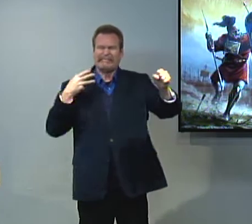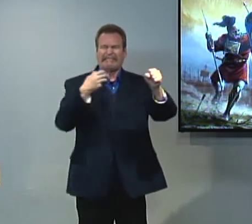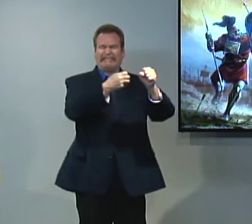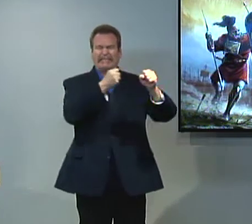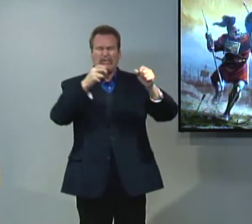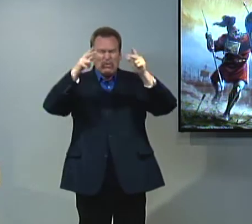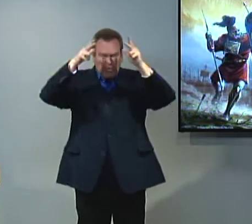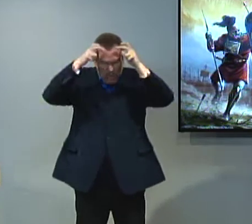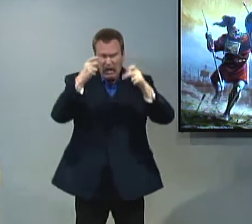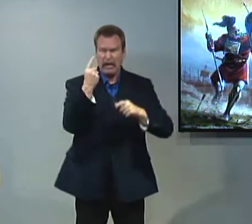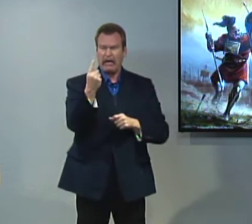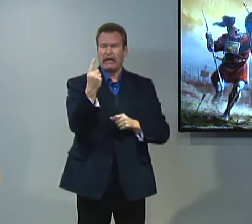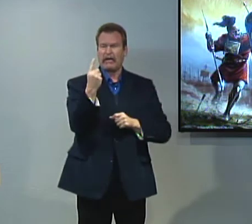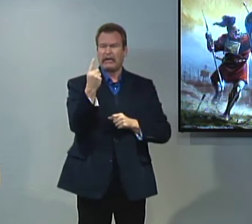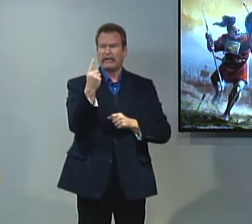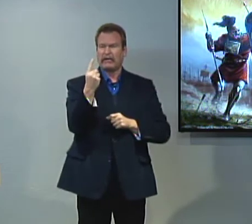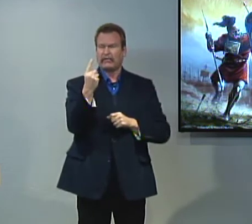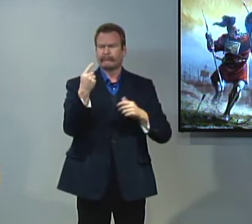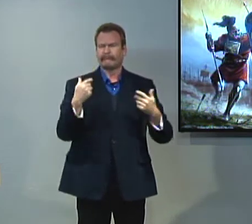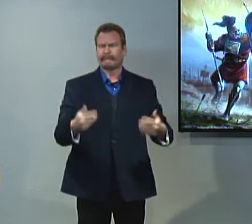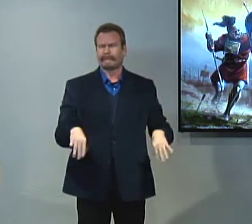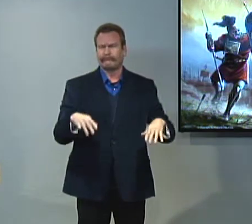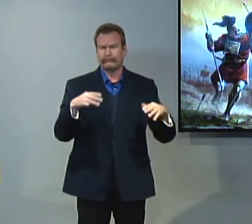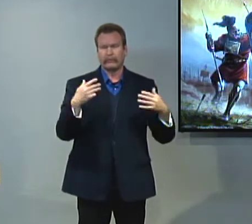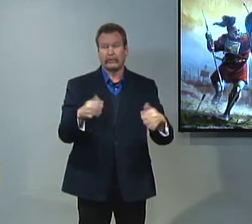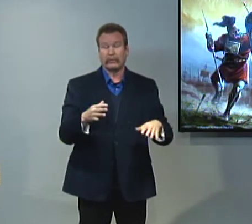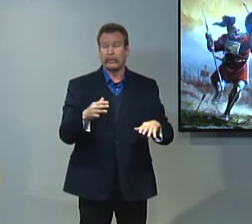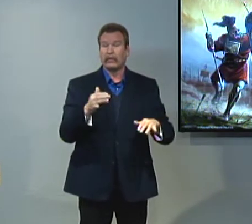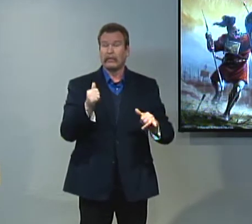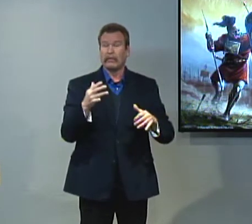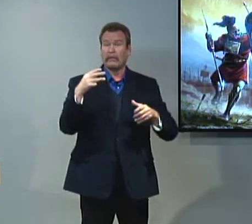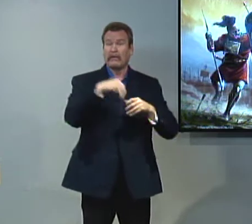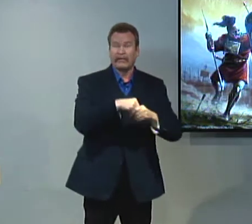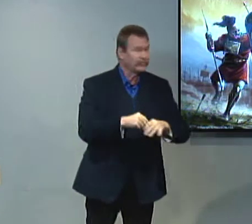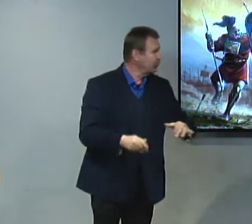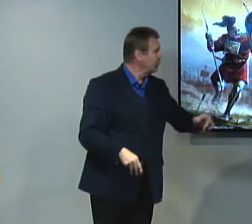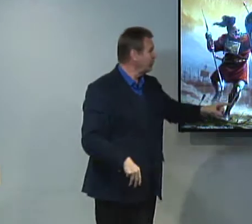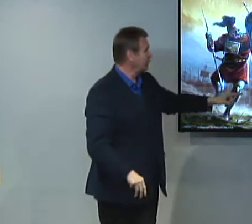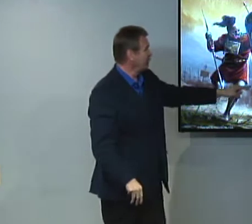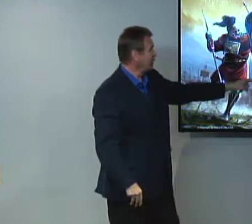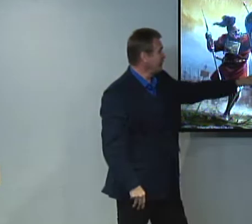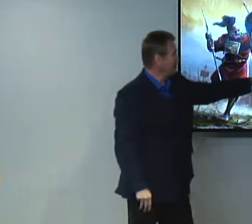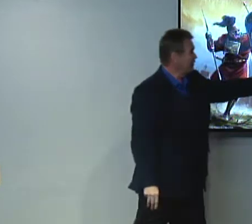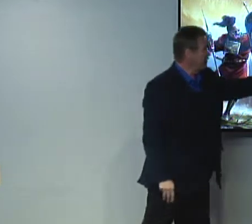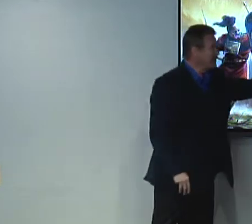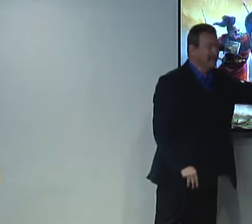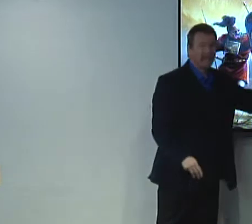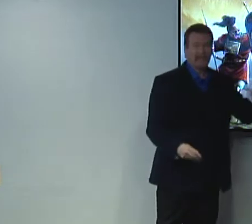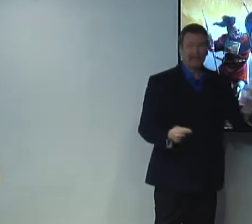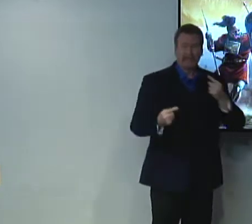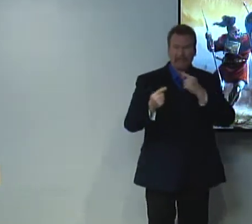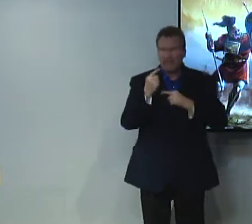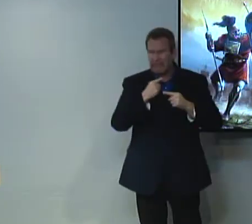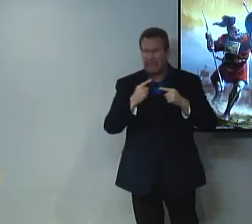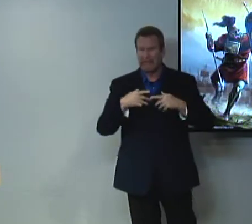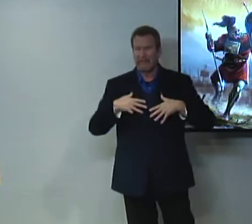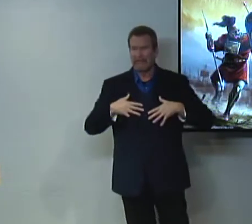flaming arrows. And remember, the devil, think of him as one of these such enemies. And what